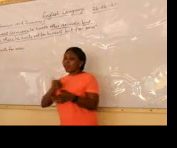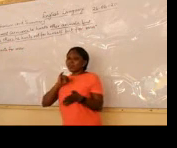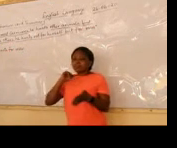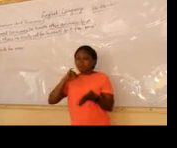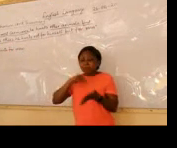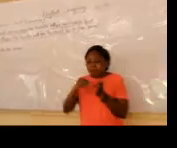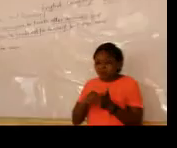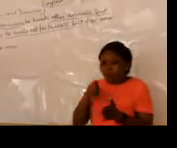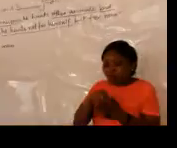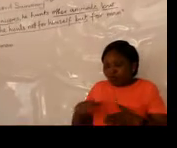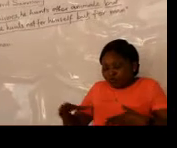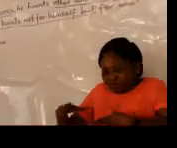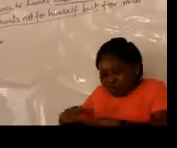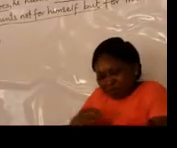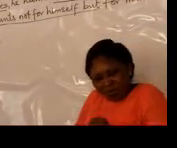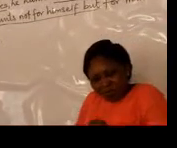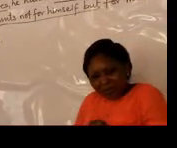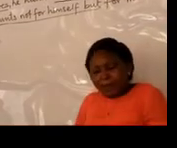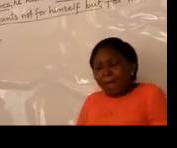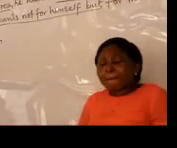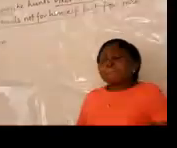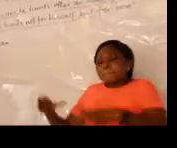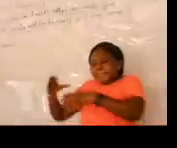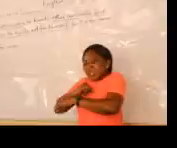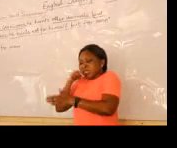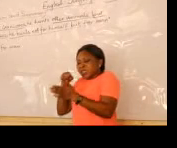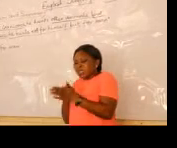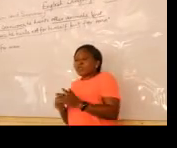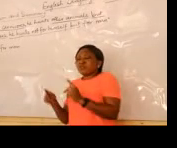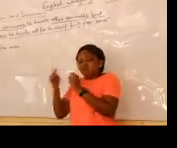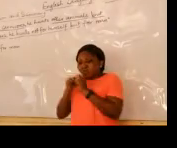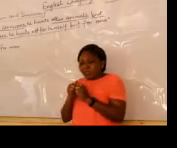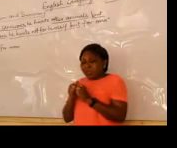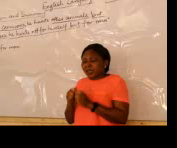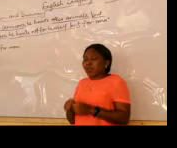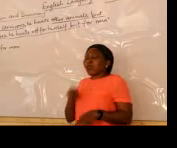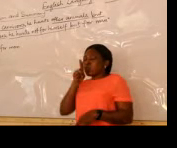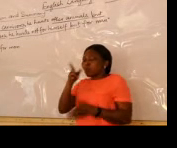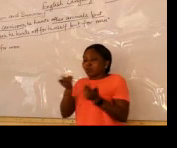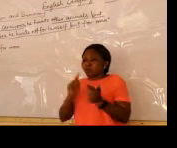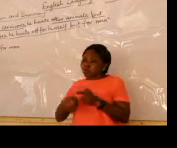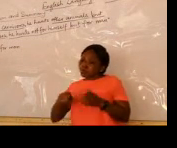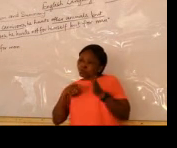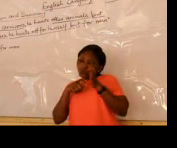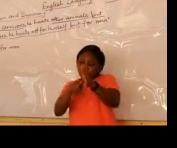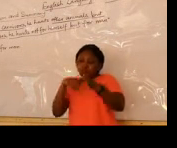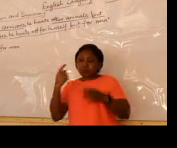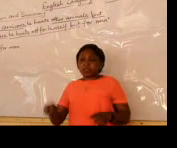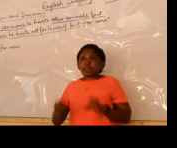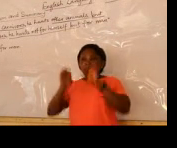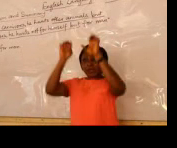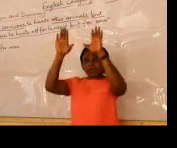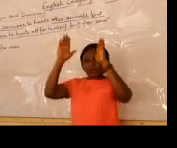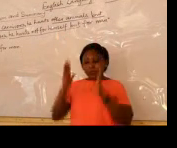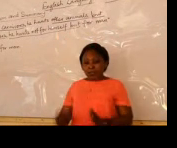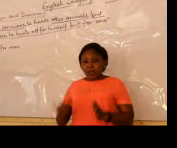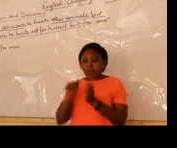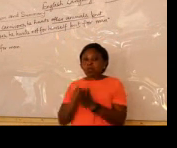show the examiner that you really know what you are doing,